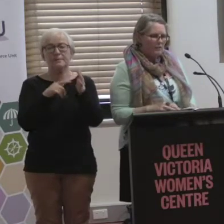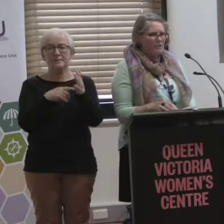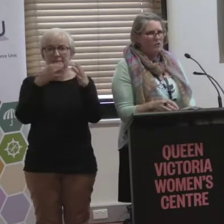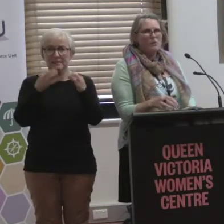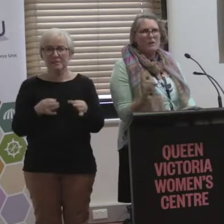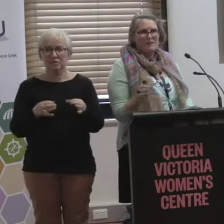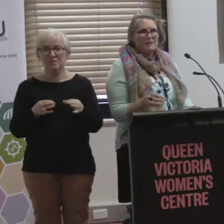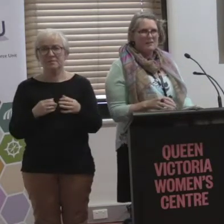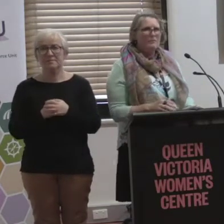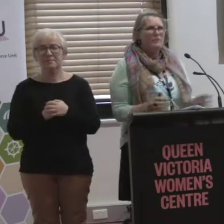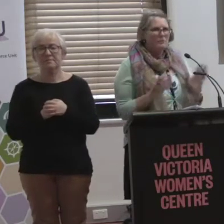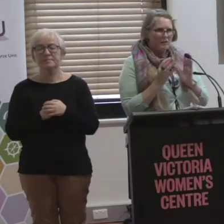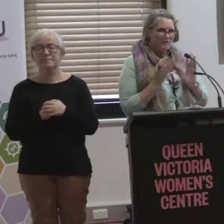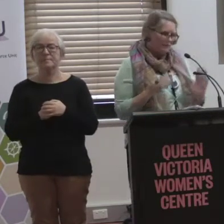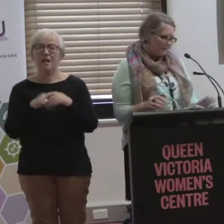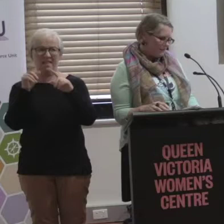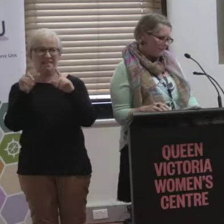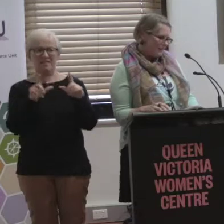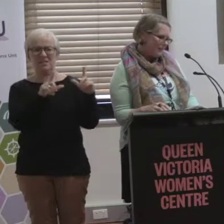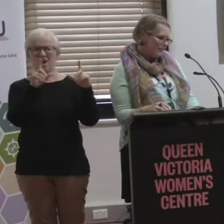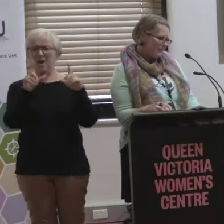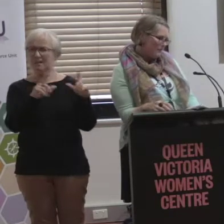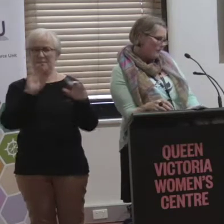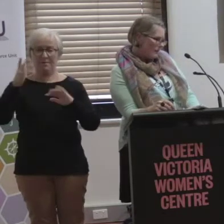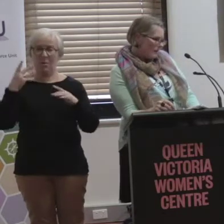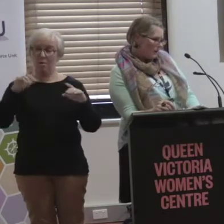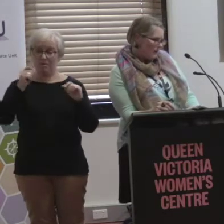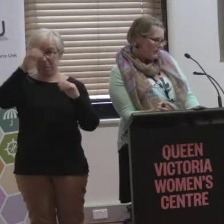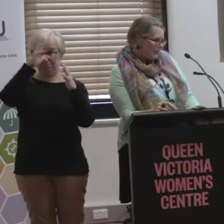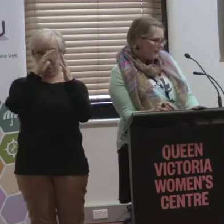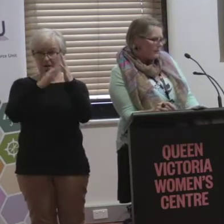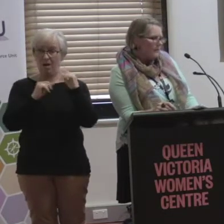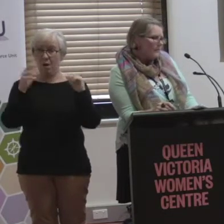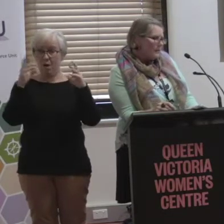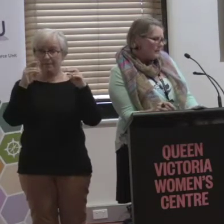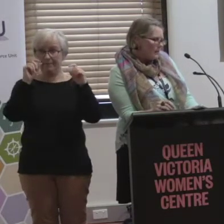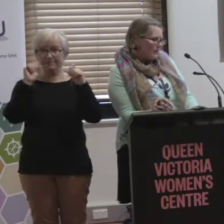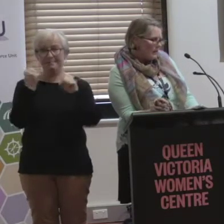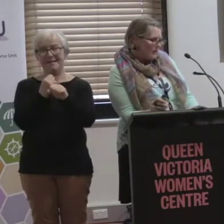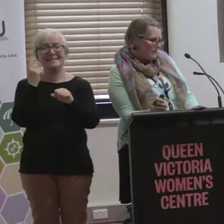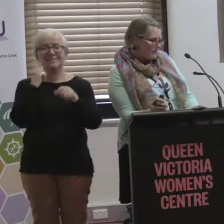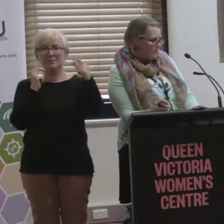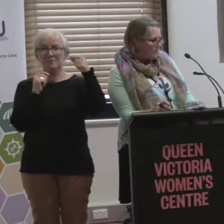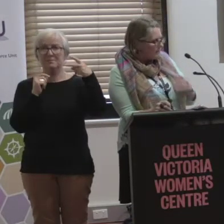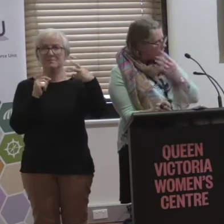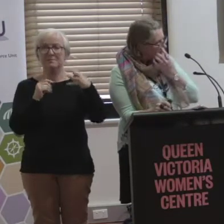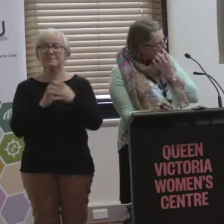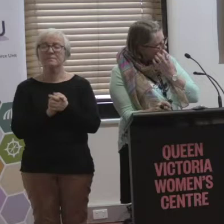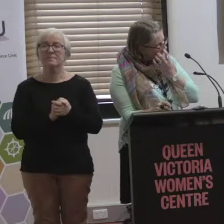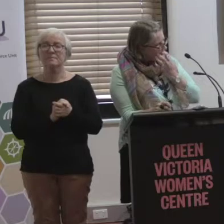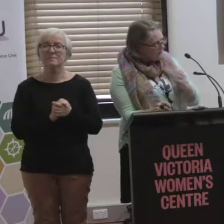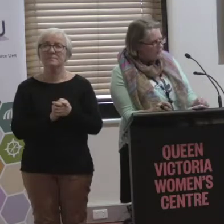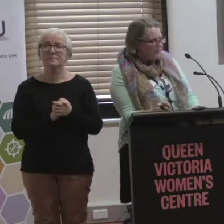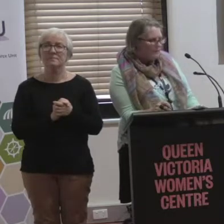this legislation are quite extensive, but I've condensed this down, so I hope this makes sense. So in obtaining the medical treatment decision,